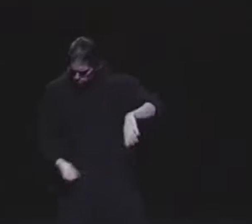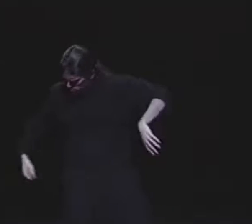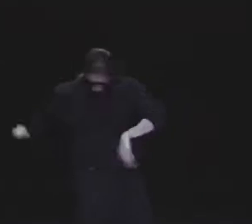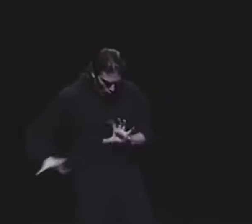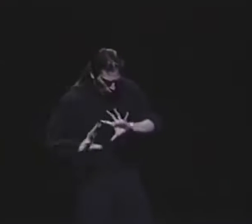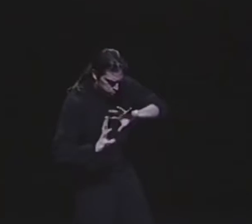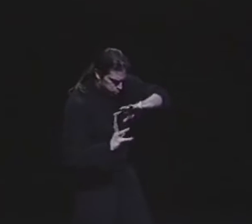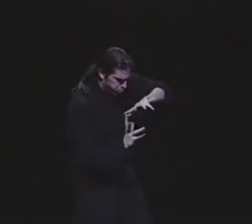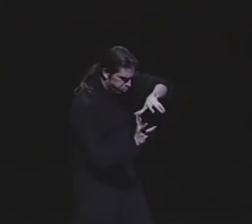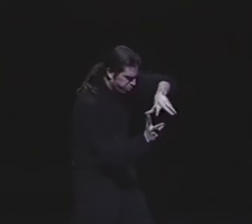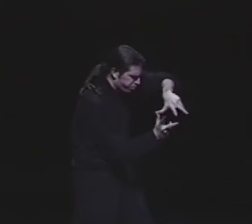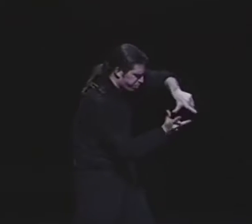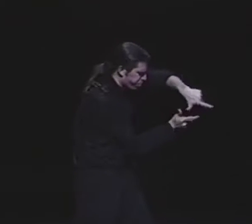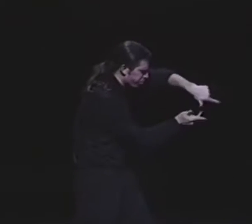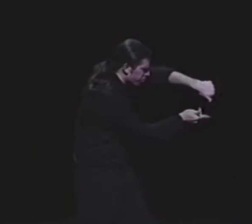And then thrown into orbit.